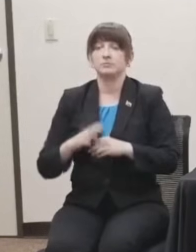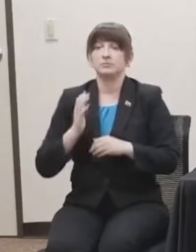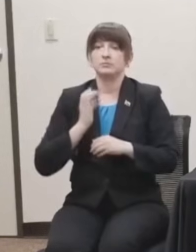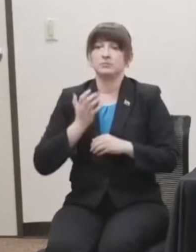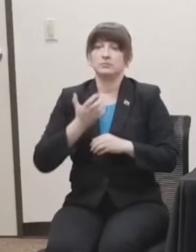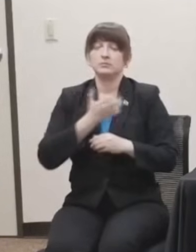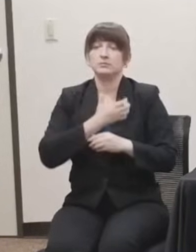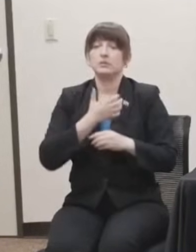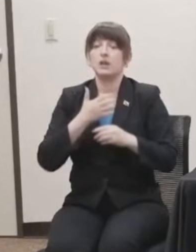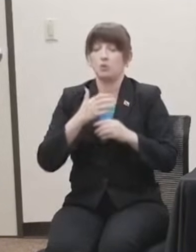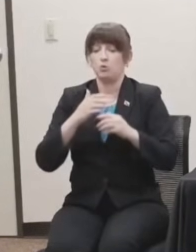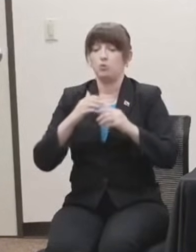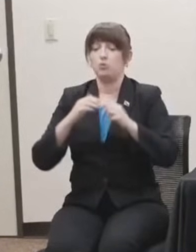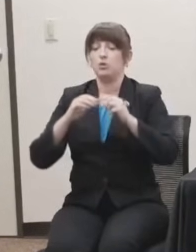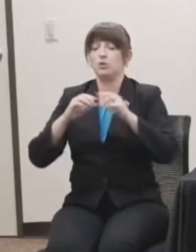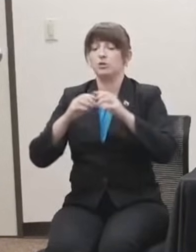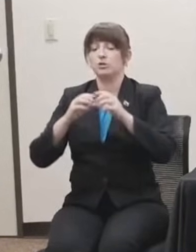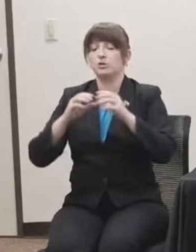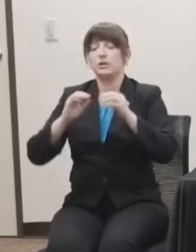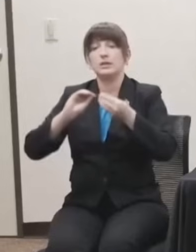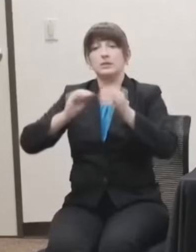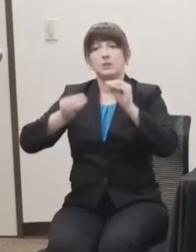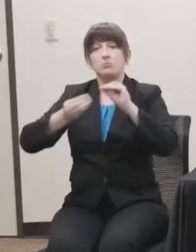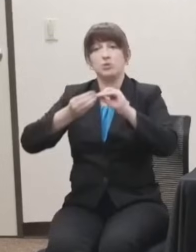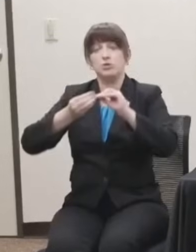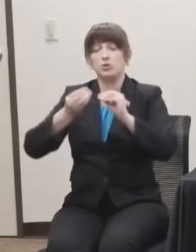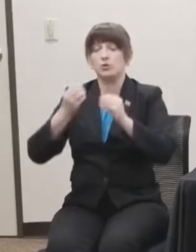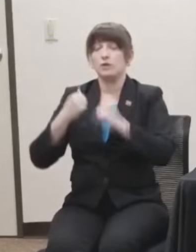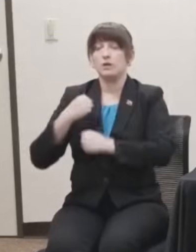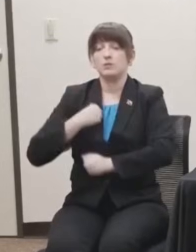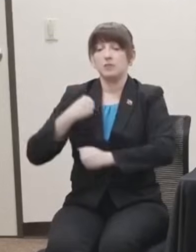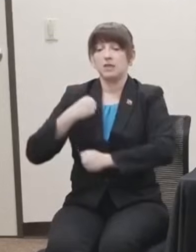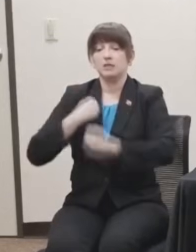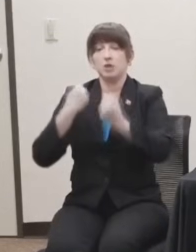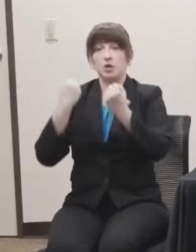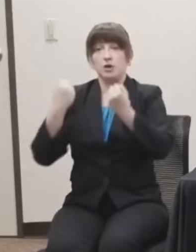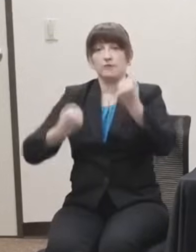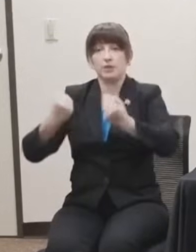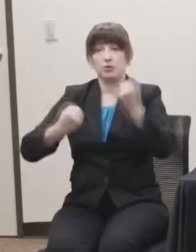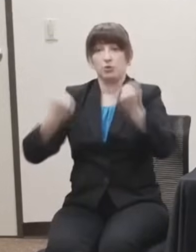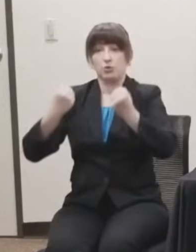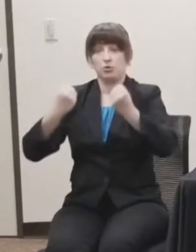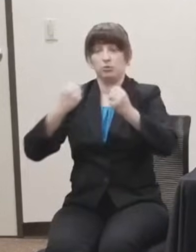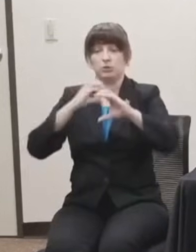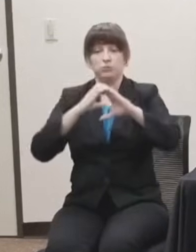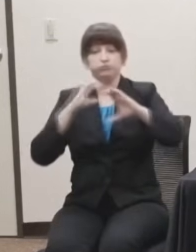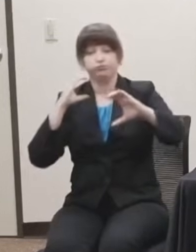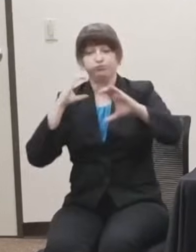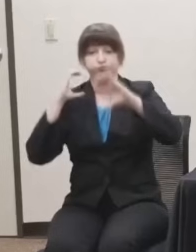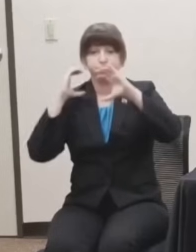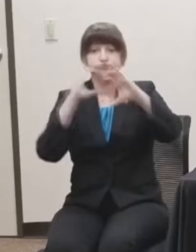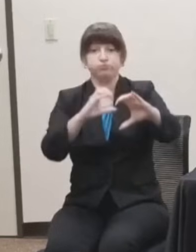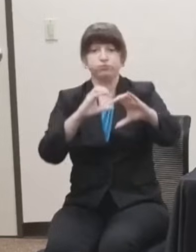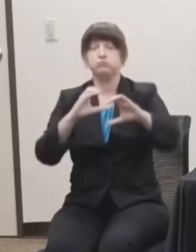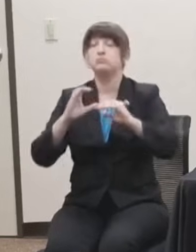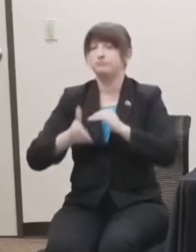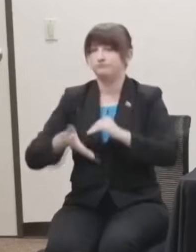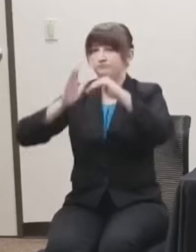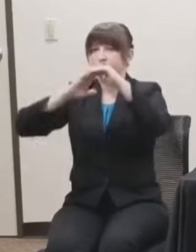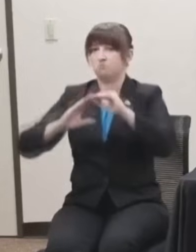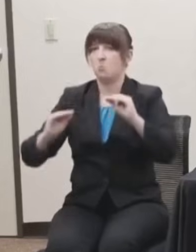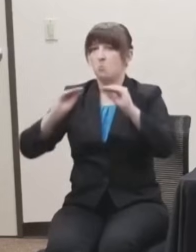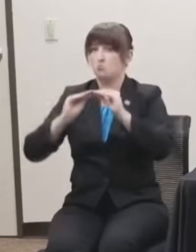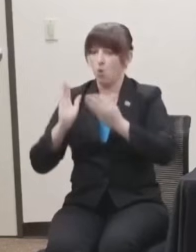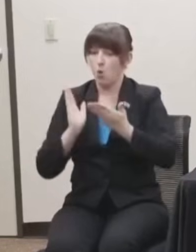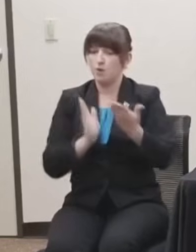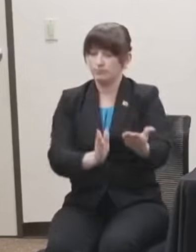force of high-profile military vehicles to help evacuate people from high water areas. We've